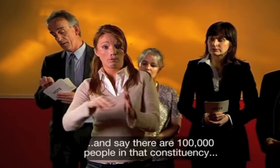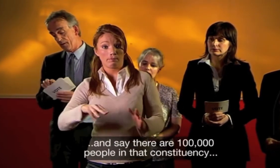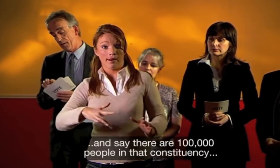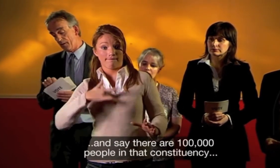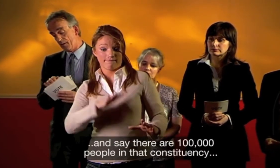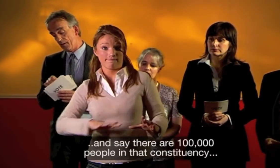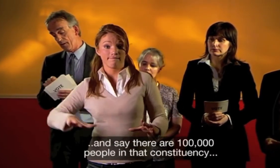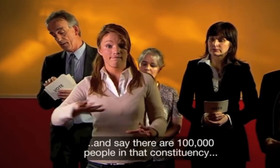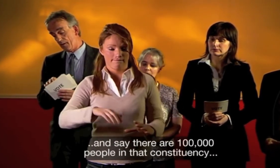in that constituency